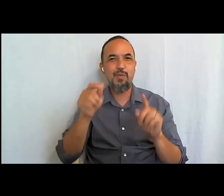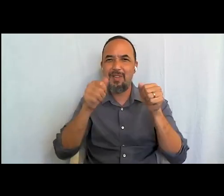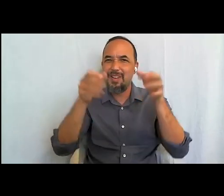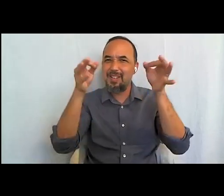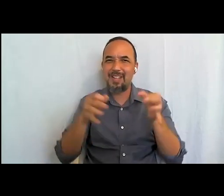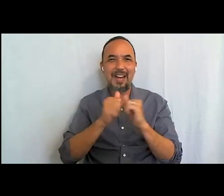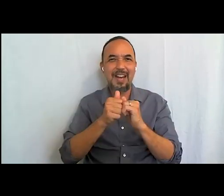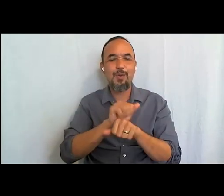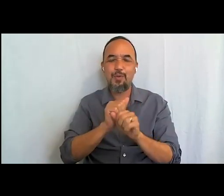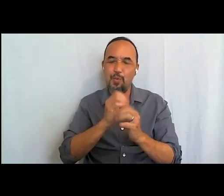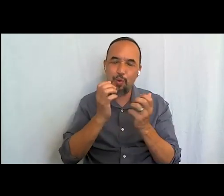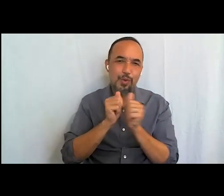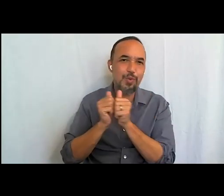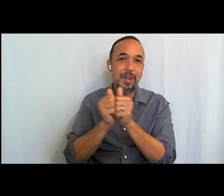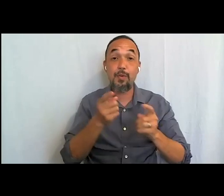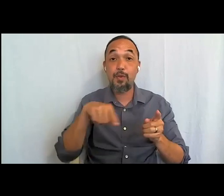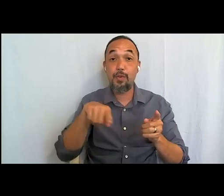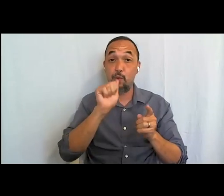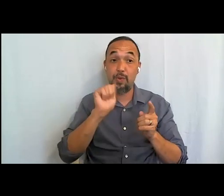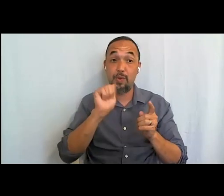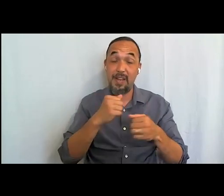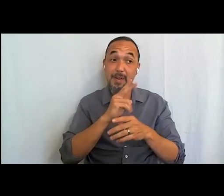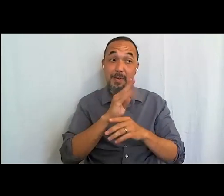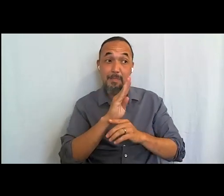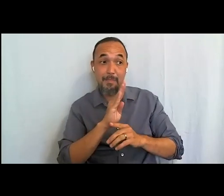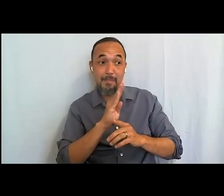take something seriously without being serious in how you do it. Cool.